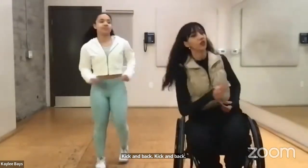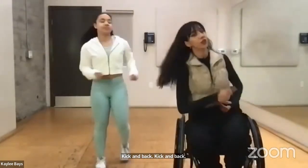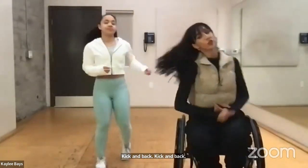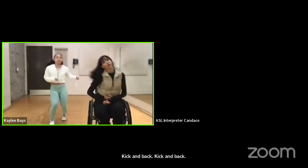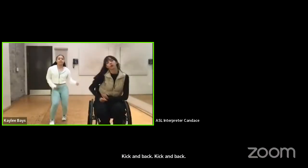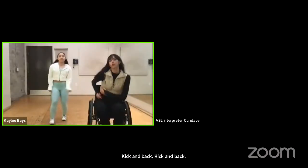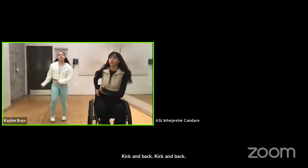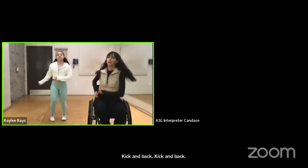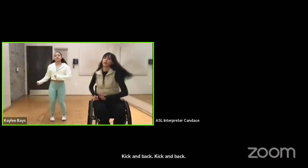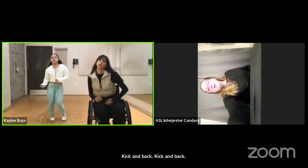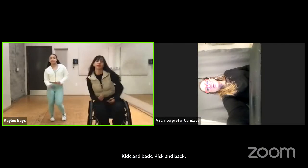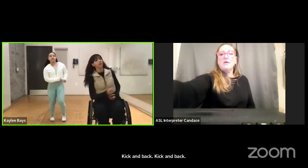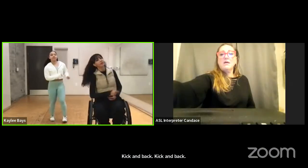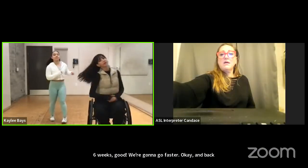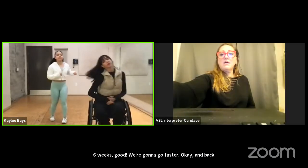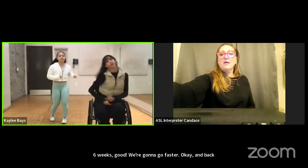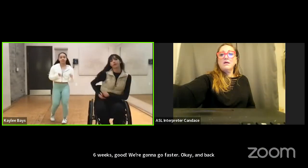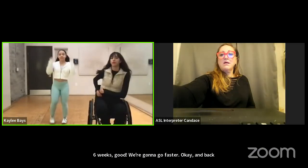Find your group.